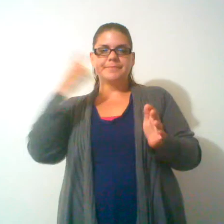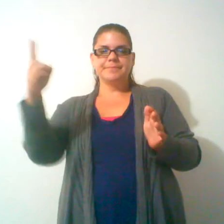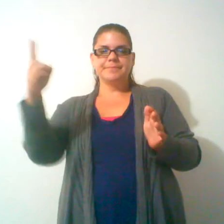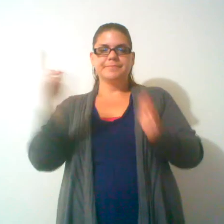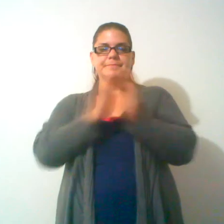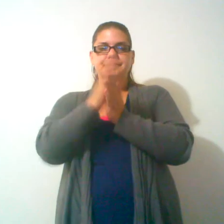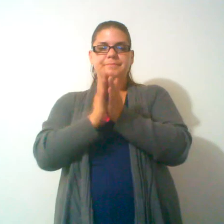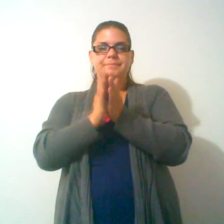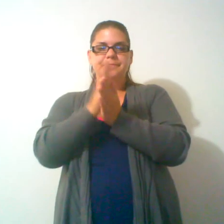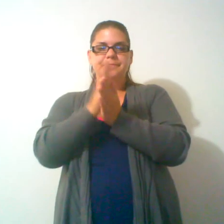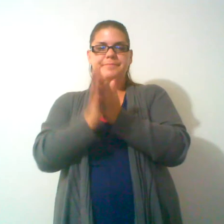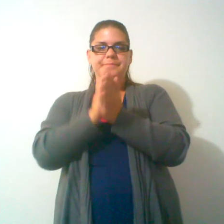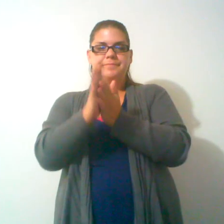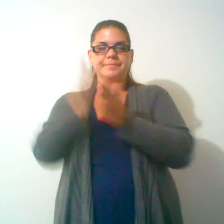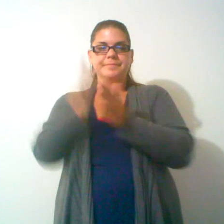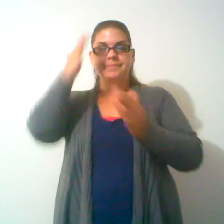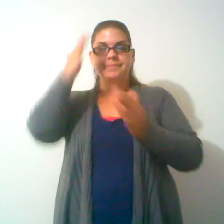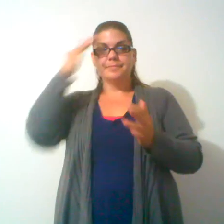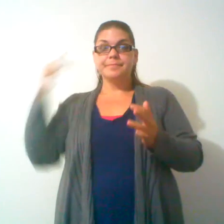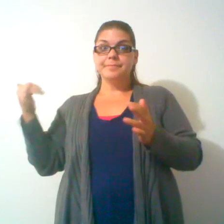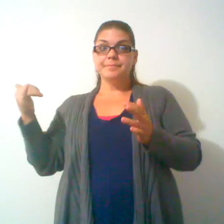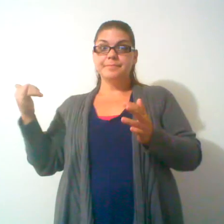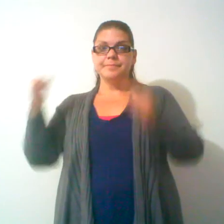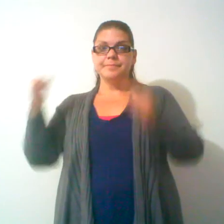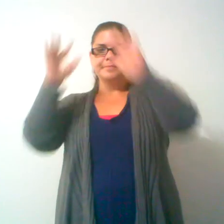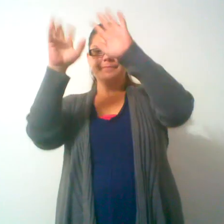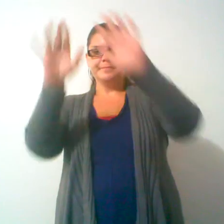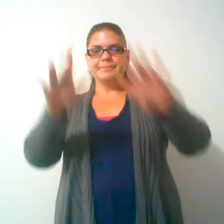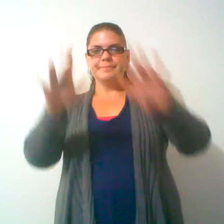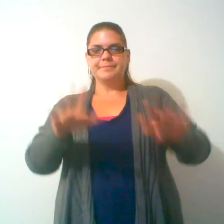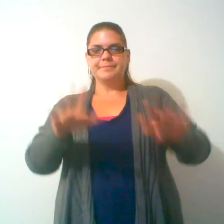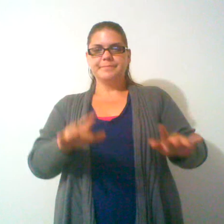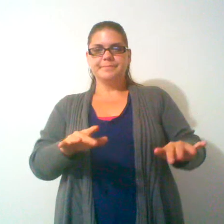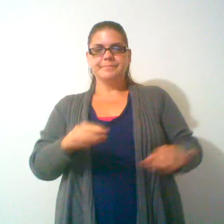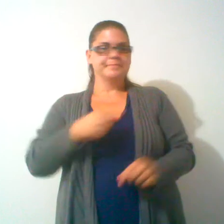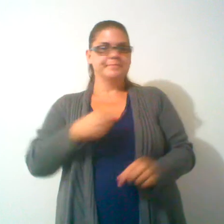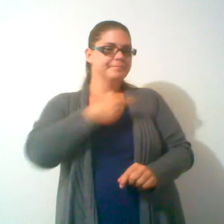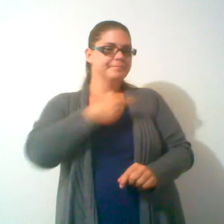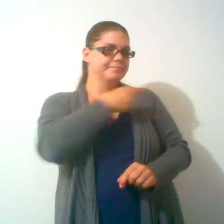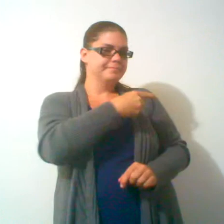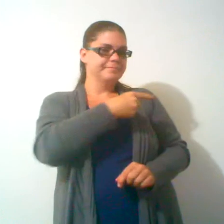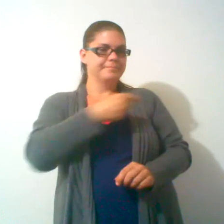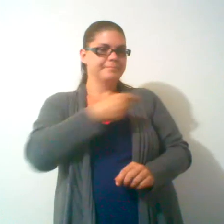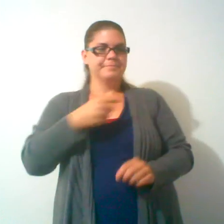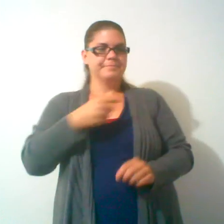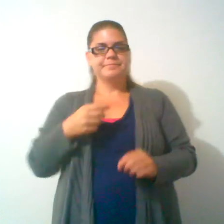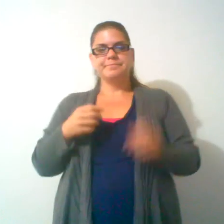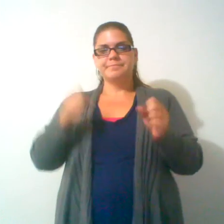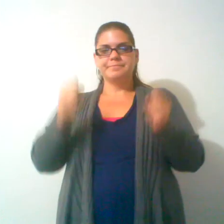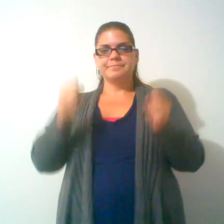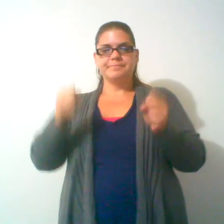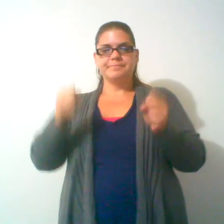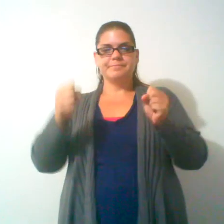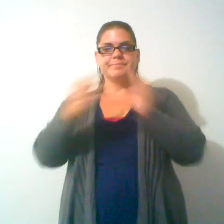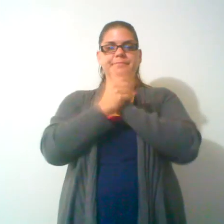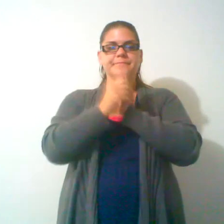driver, was about to make a left turn when the rear